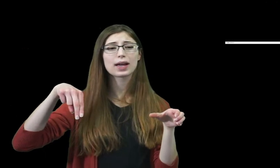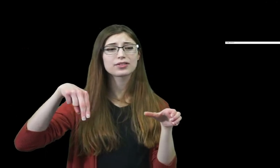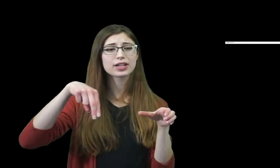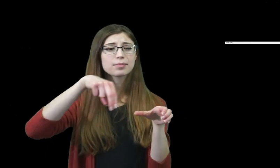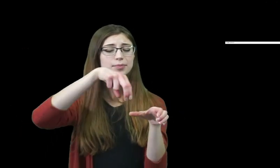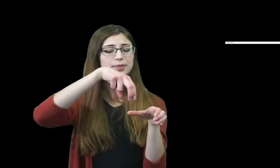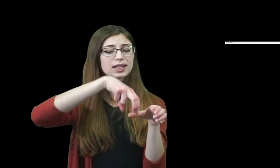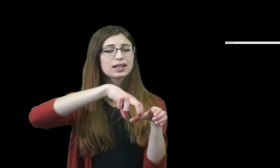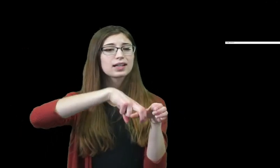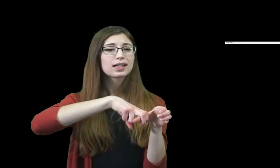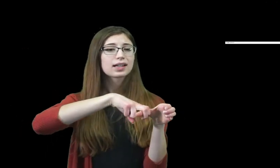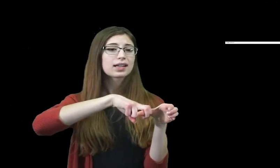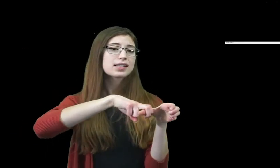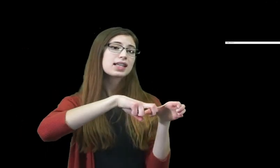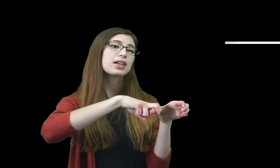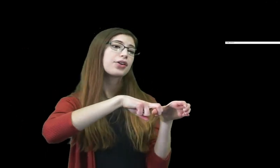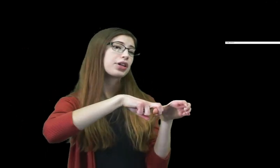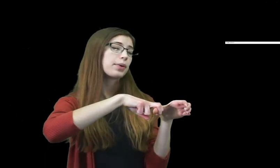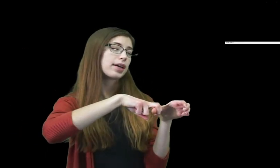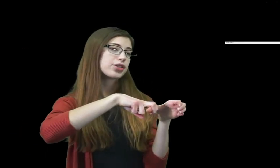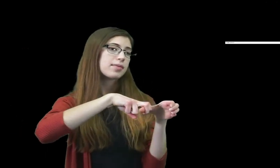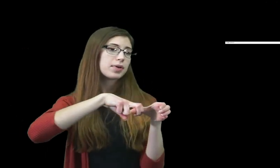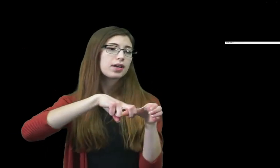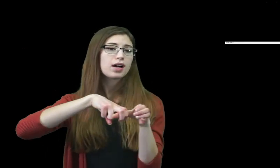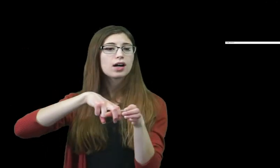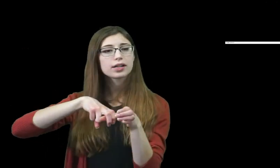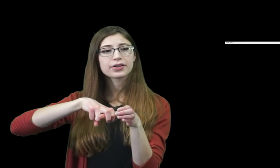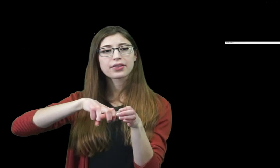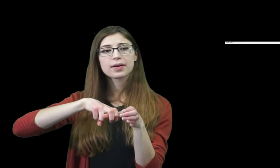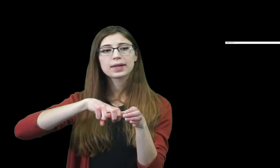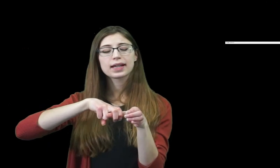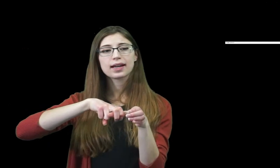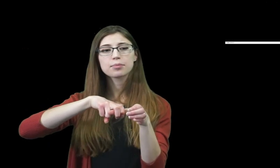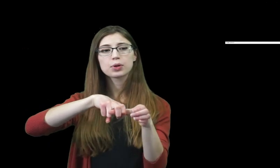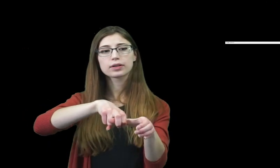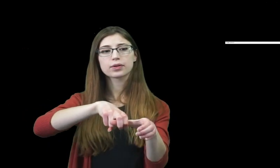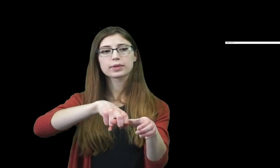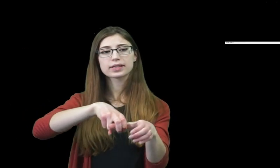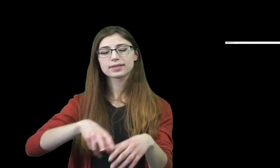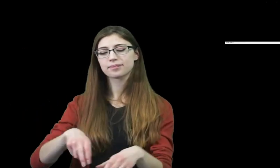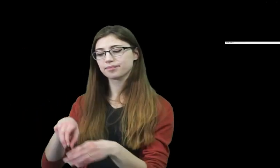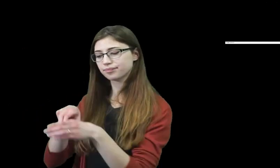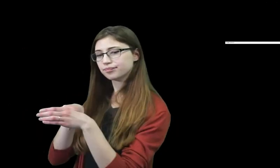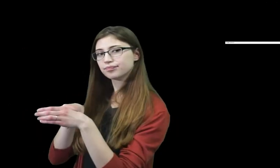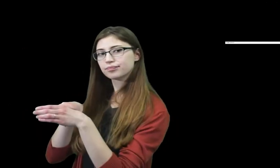shape. Sit your U hand shape on your thumb and pull it forwards.